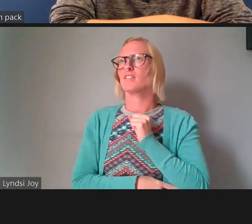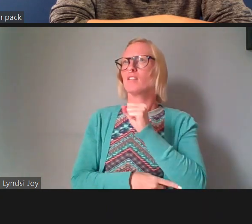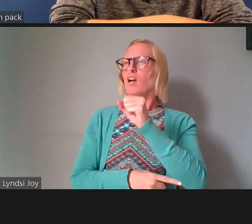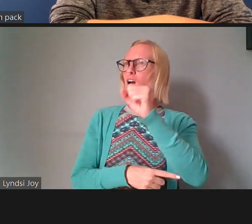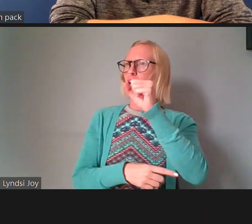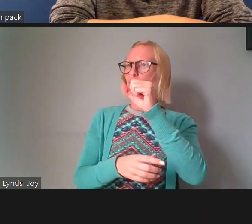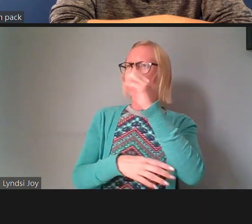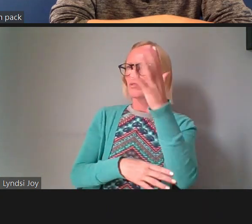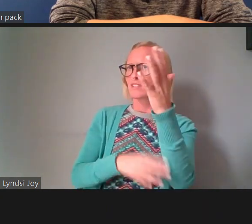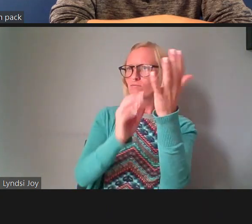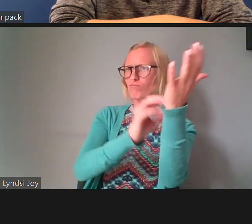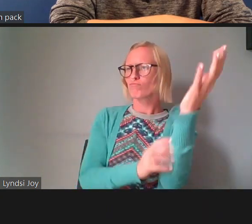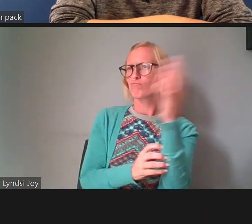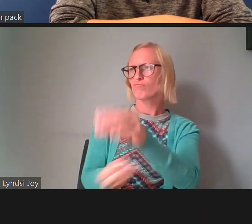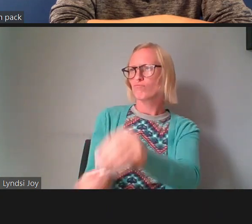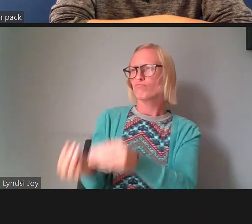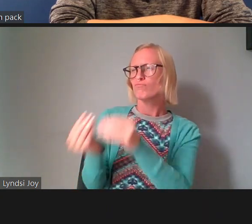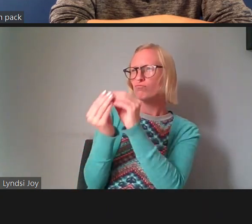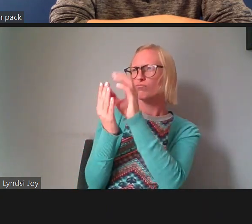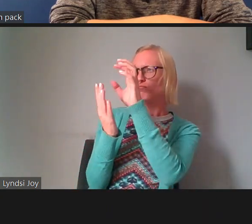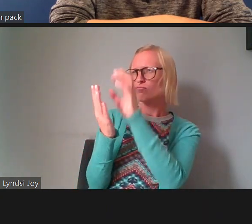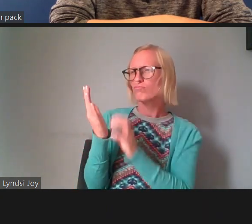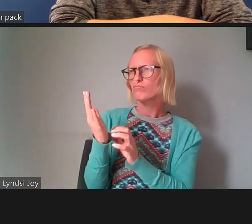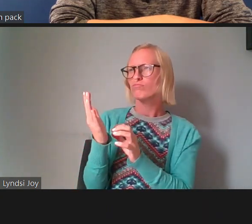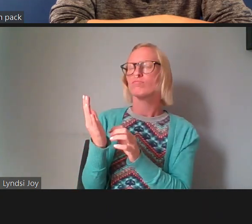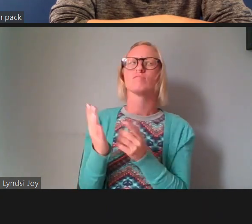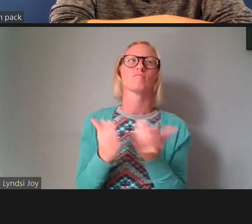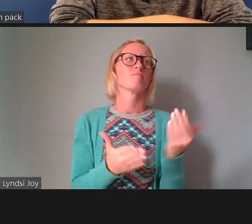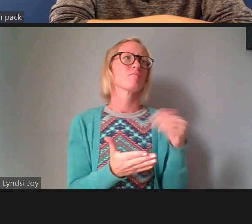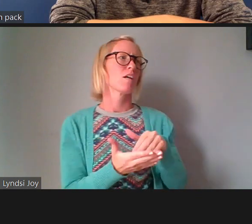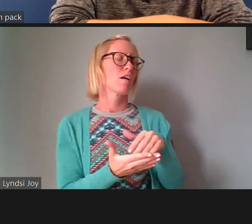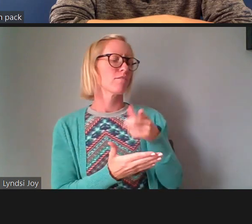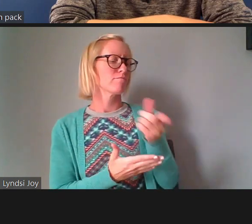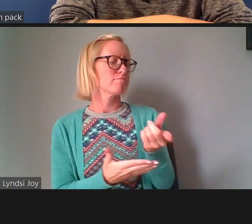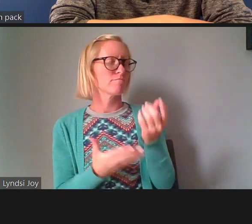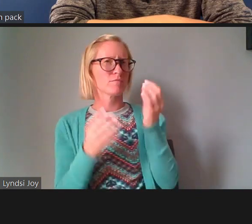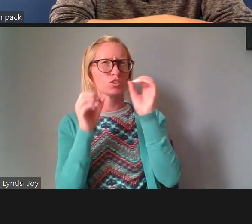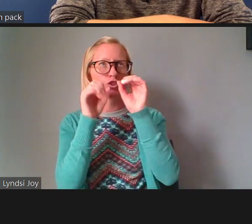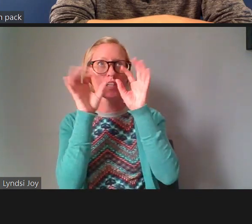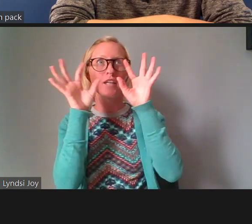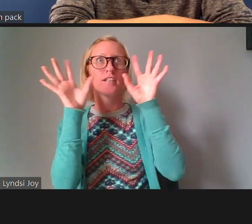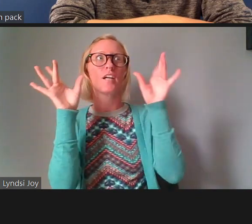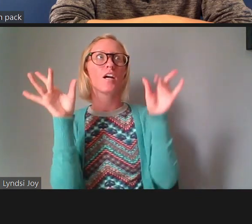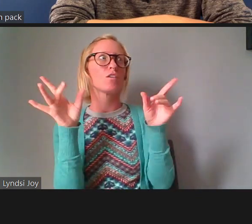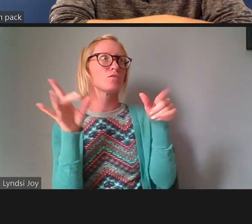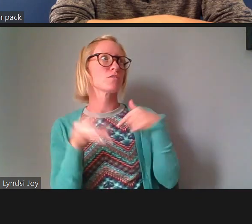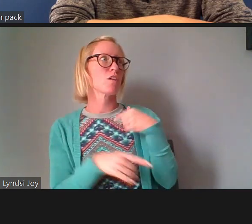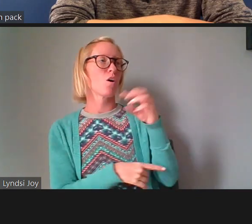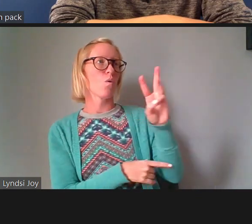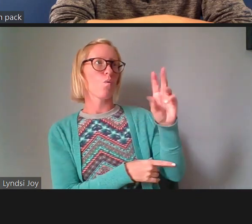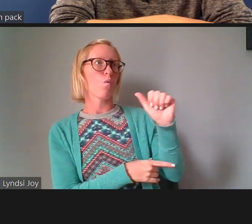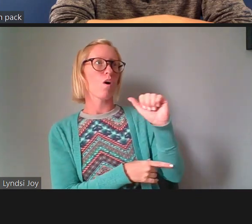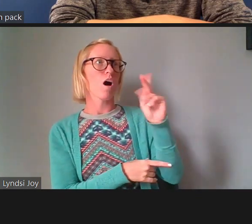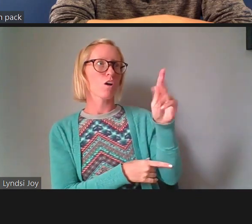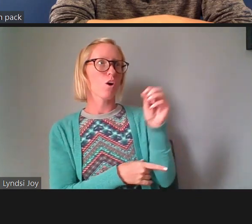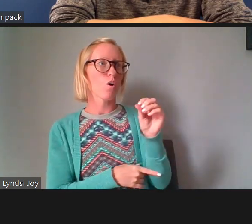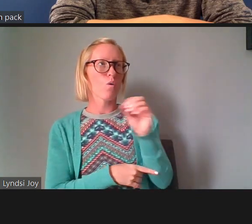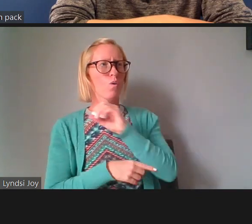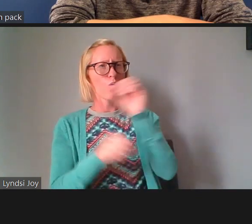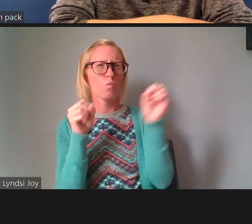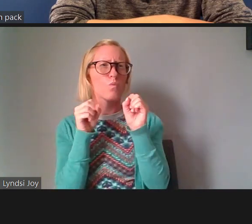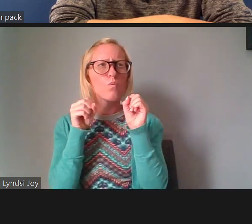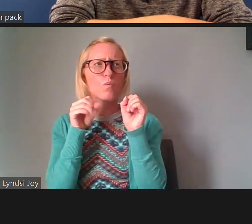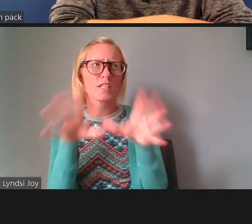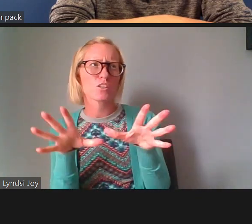in." Again came the solemn communion of shining eyes in the gloom. "Wacko, wizard!" There was no place